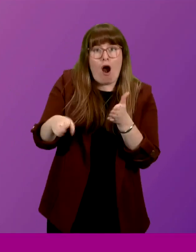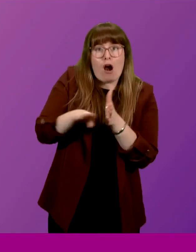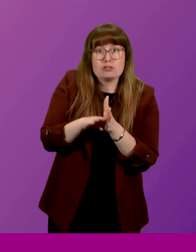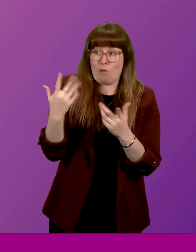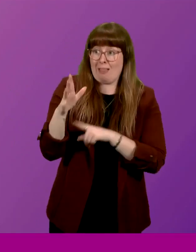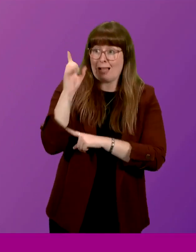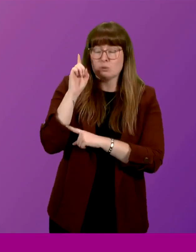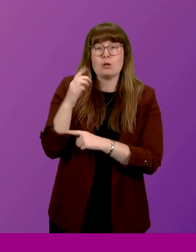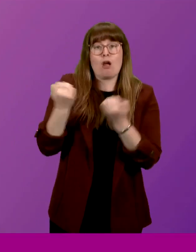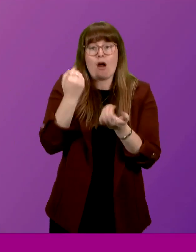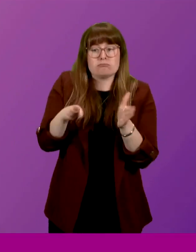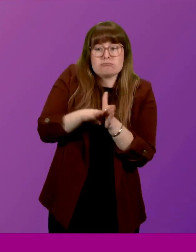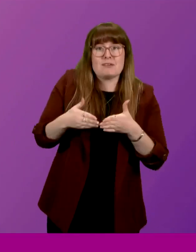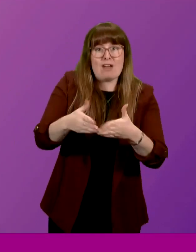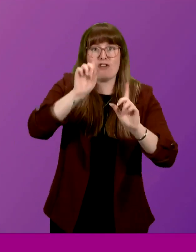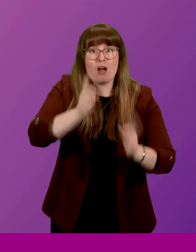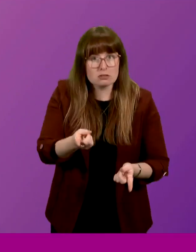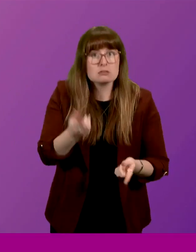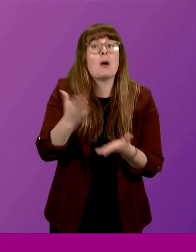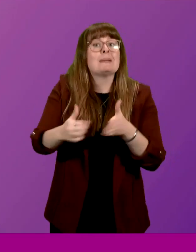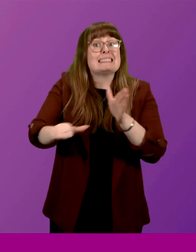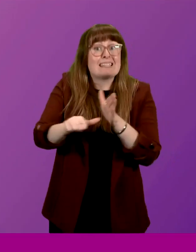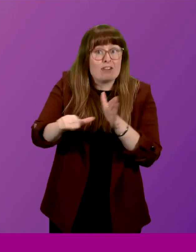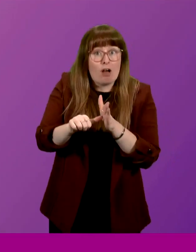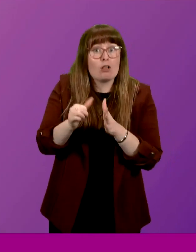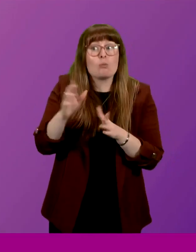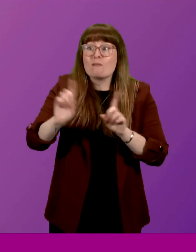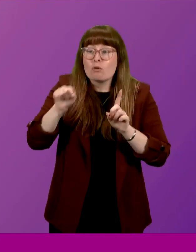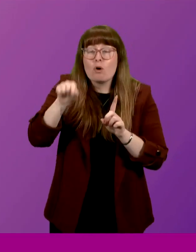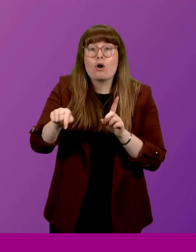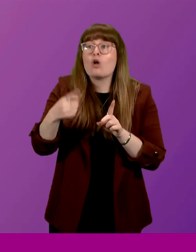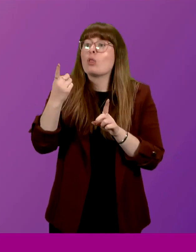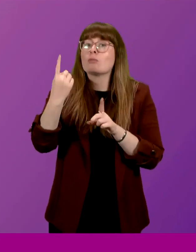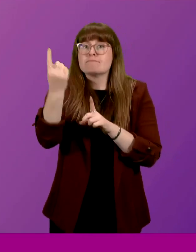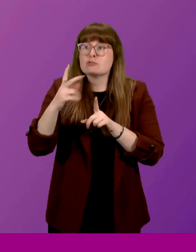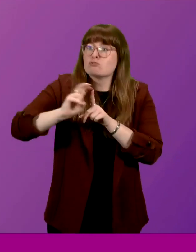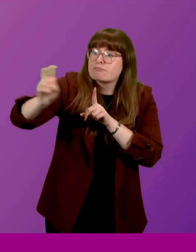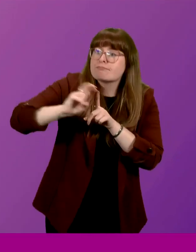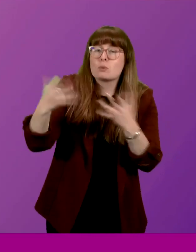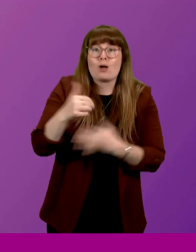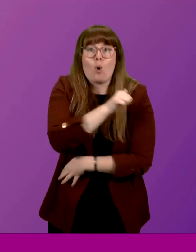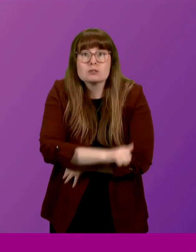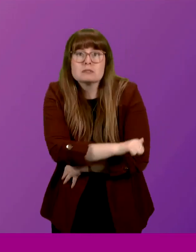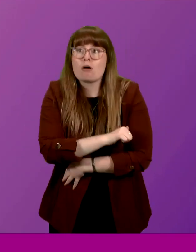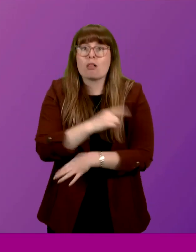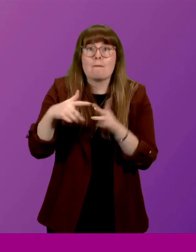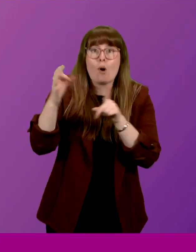last week. This has been particularly difficult and trying for those travelling to hospital and from